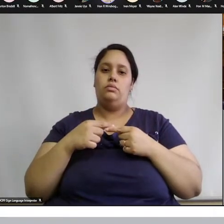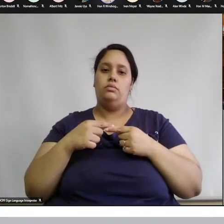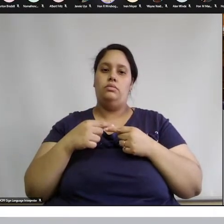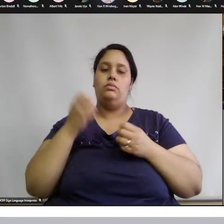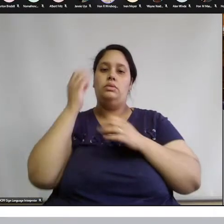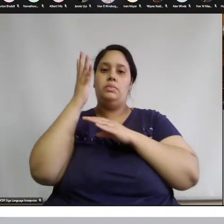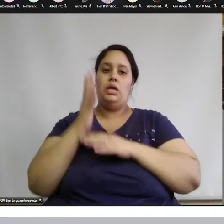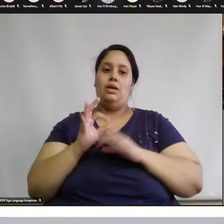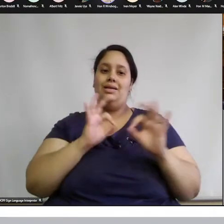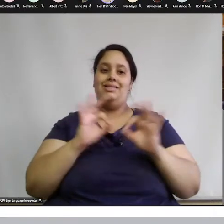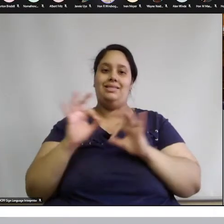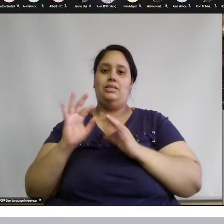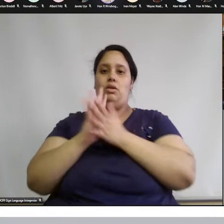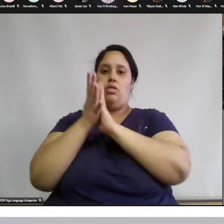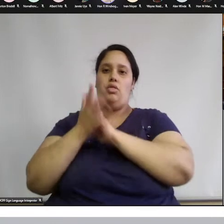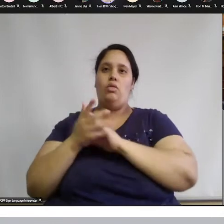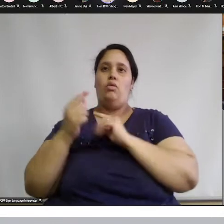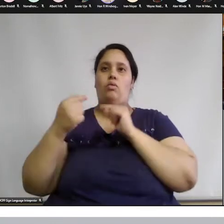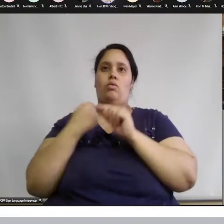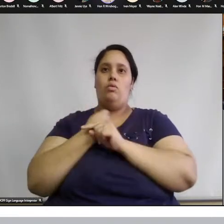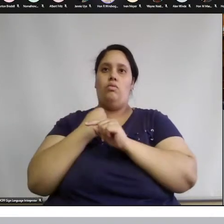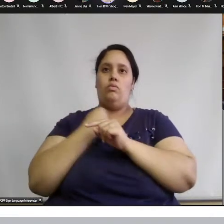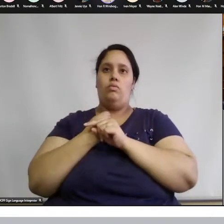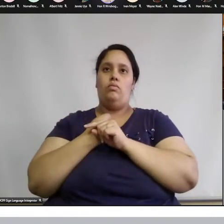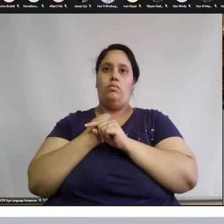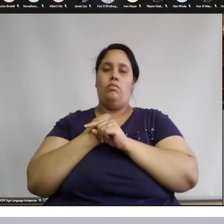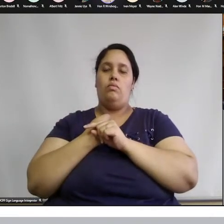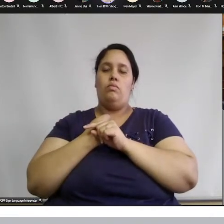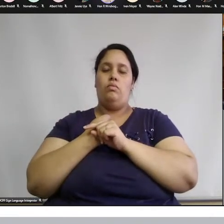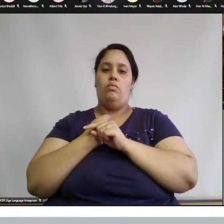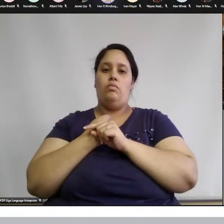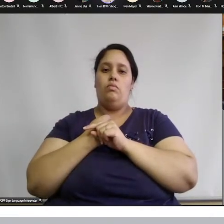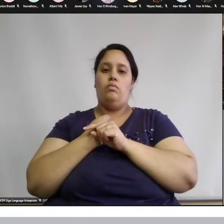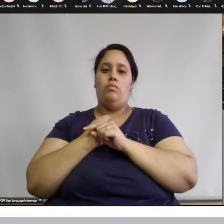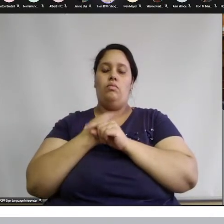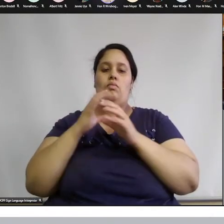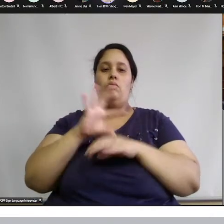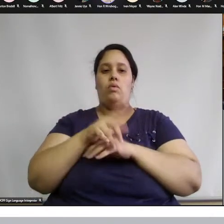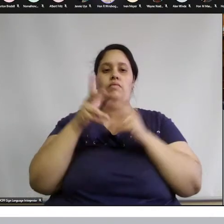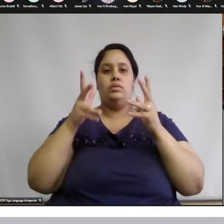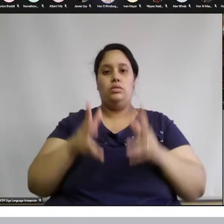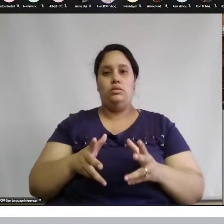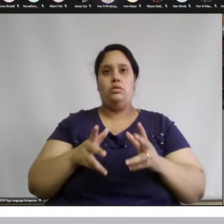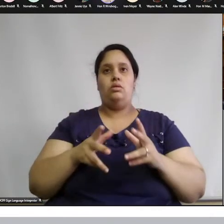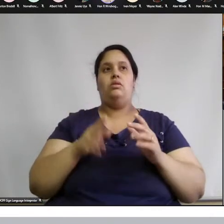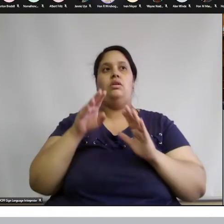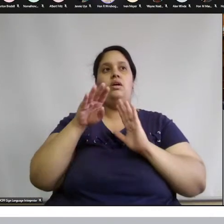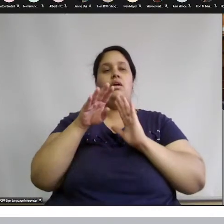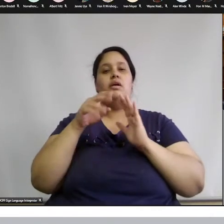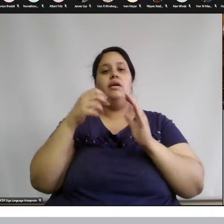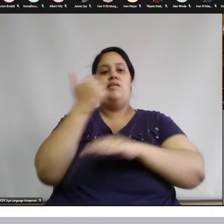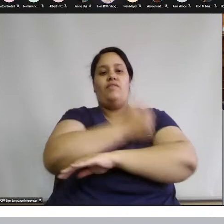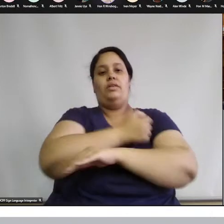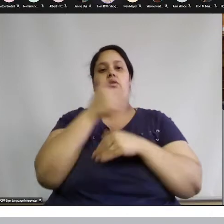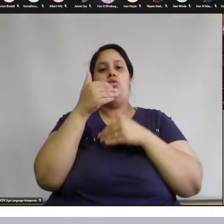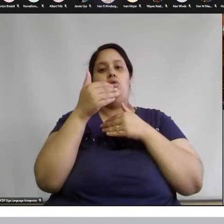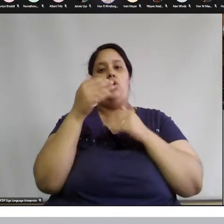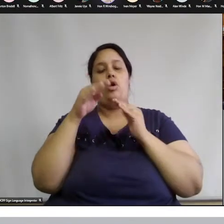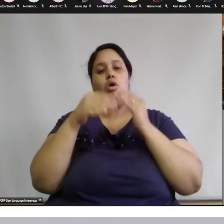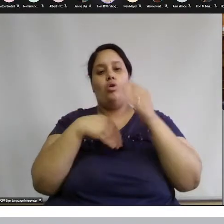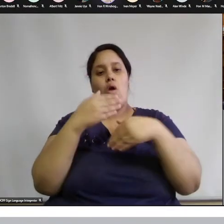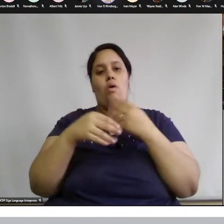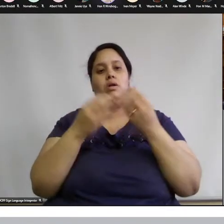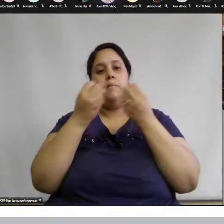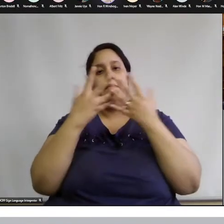Speaker, these disparities were also vivid in the province vaccine rollout, where millions were spent on